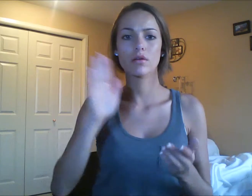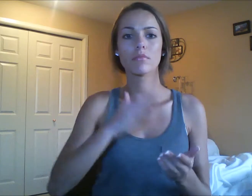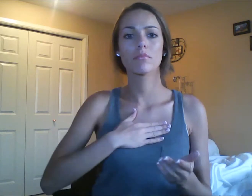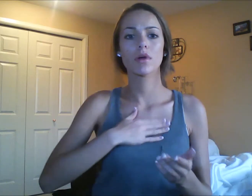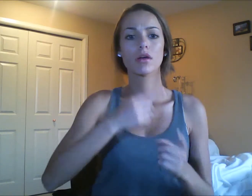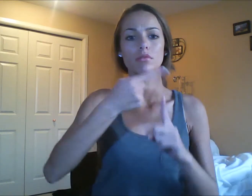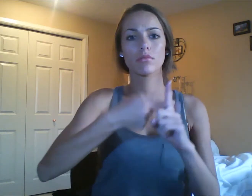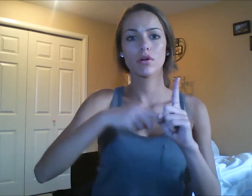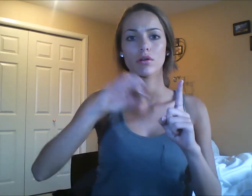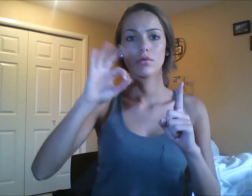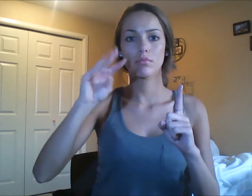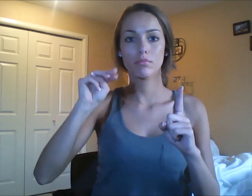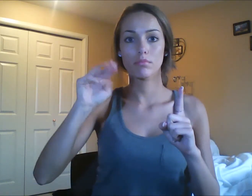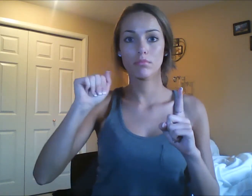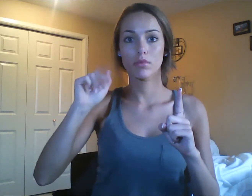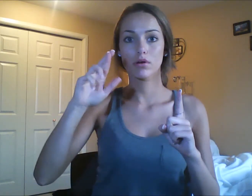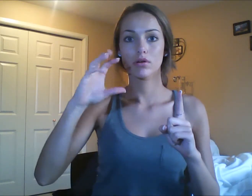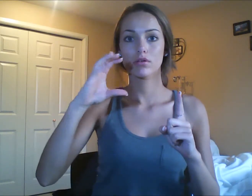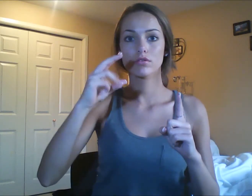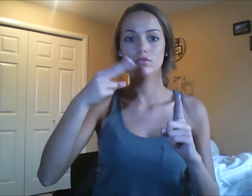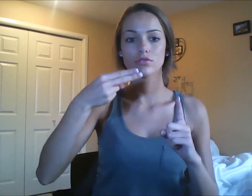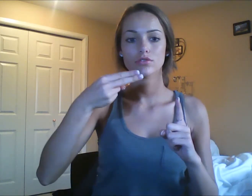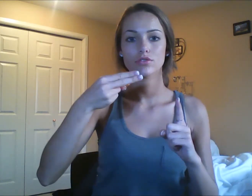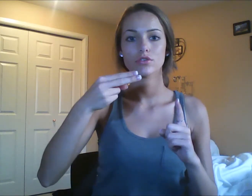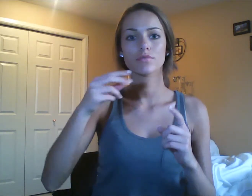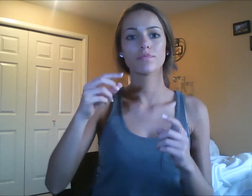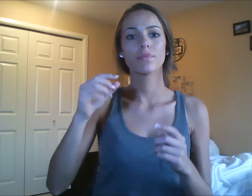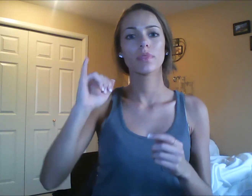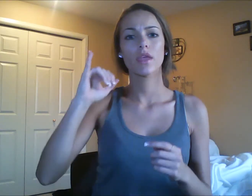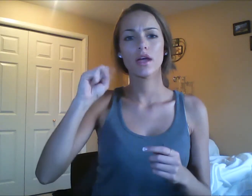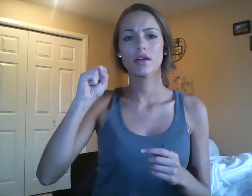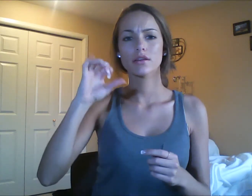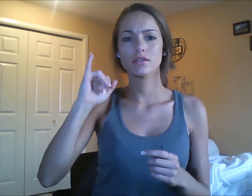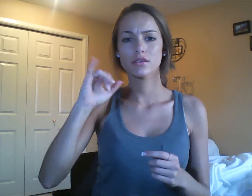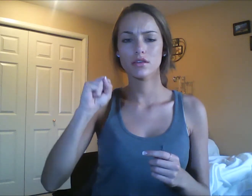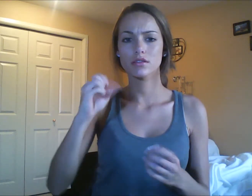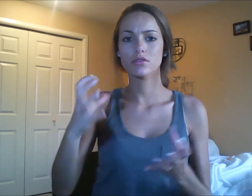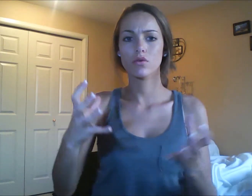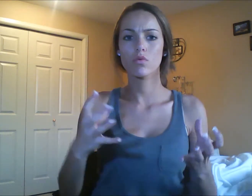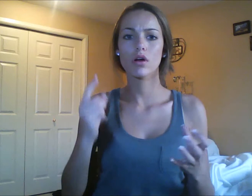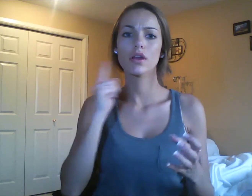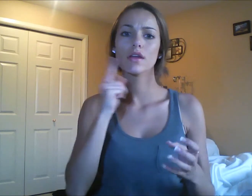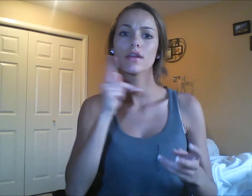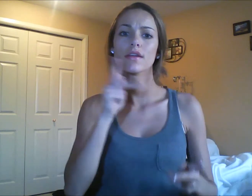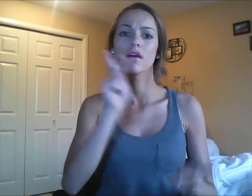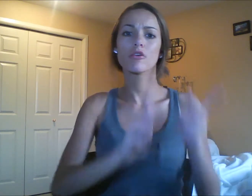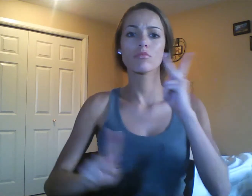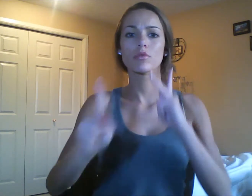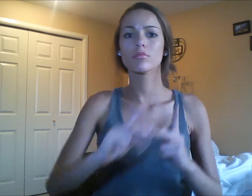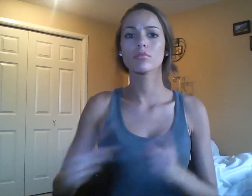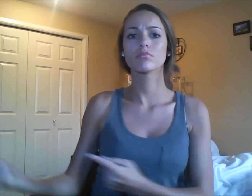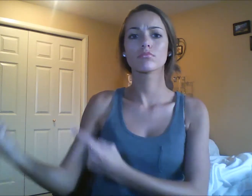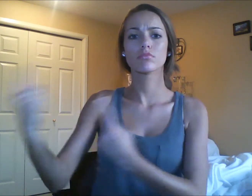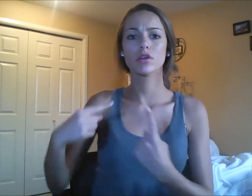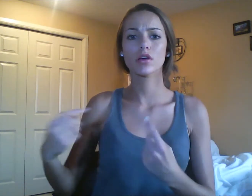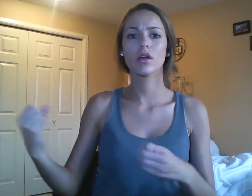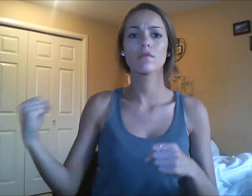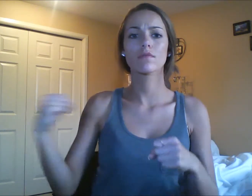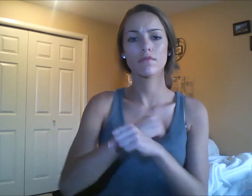ISIS recruiting deaf people to come fight. They say that the deaf are not disabled and that they don't believe that a lack of